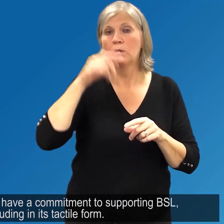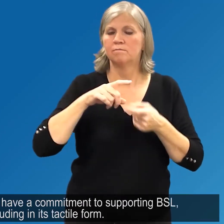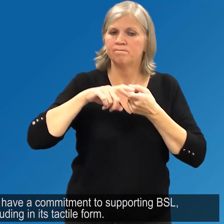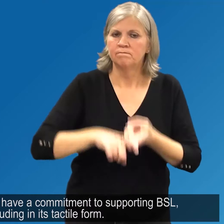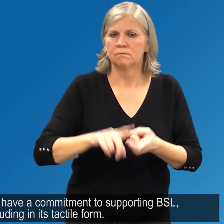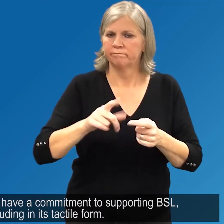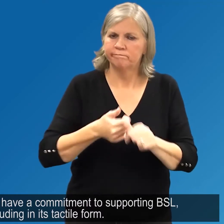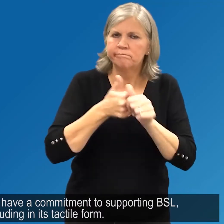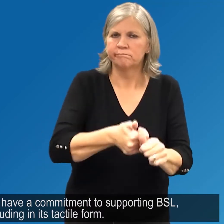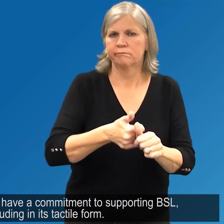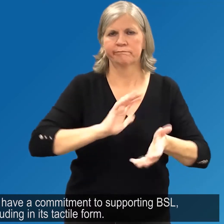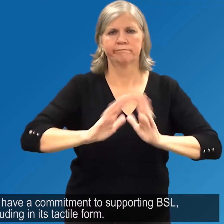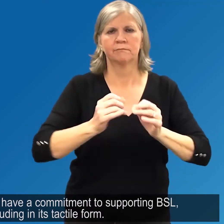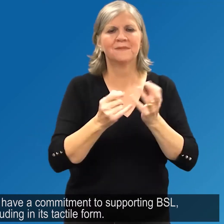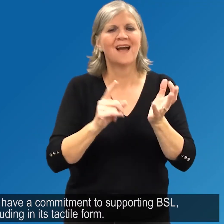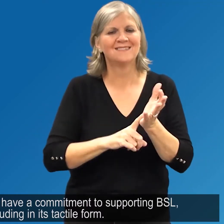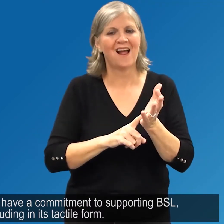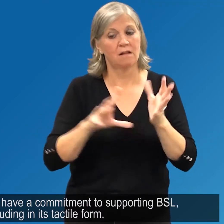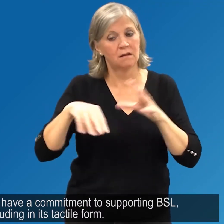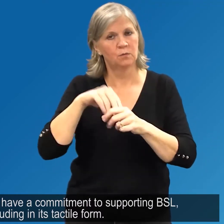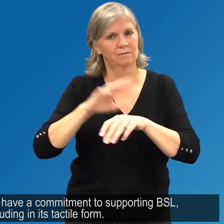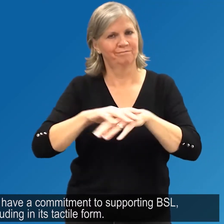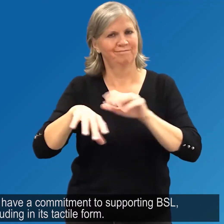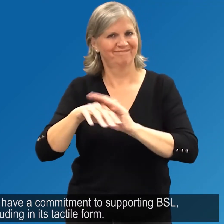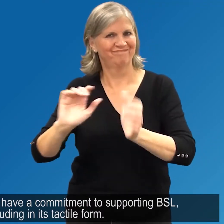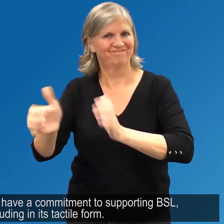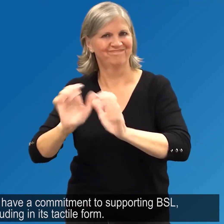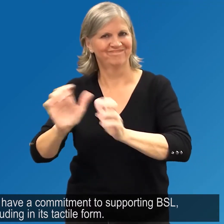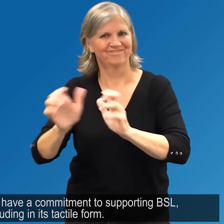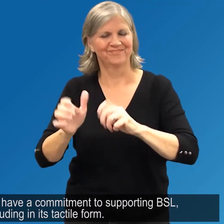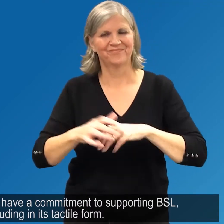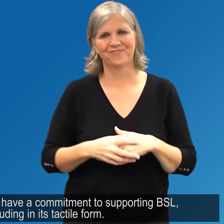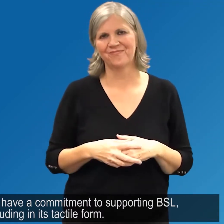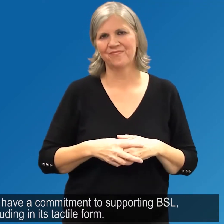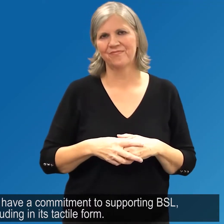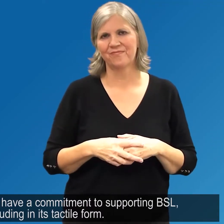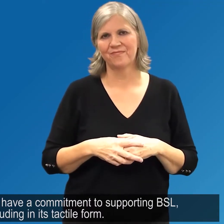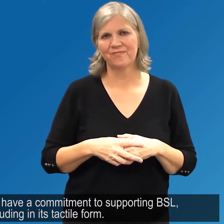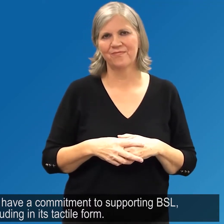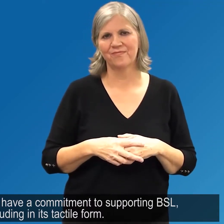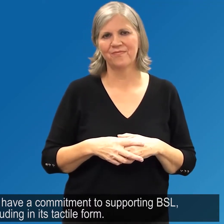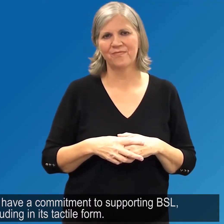Falkirk Council have a commitment to supporting BSL, including in its tactile form.